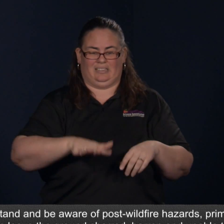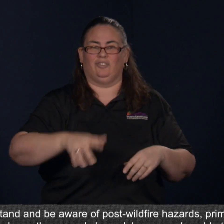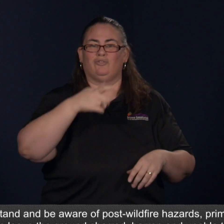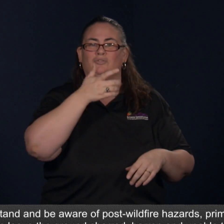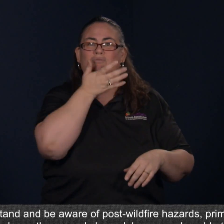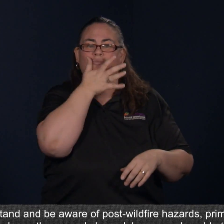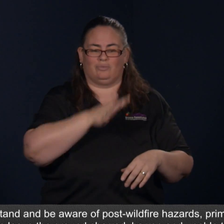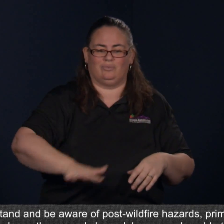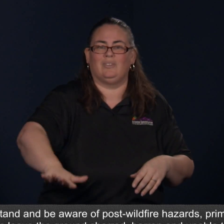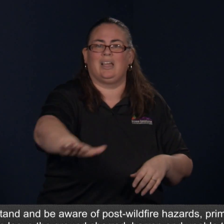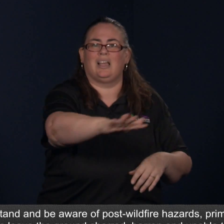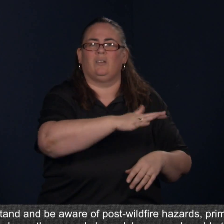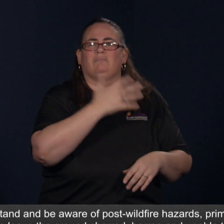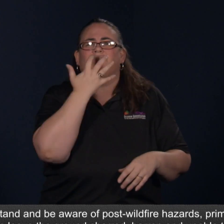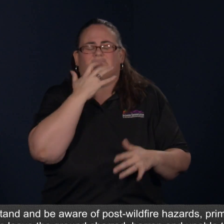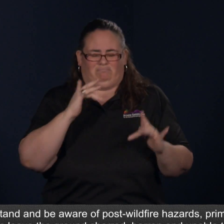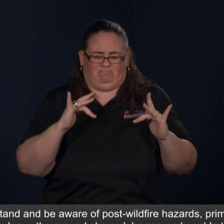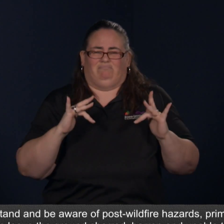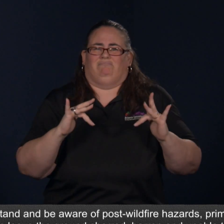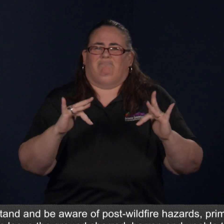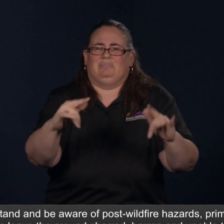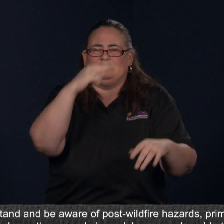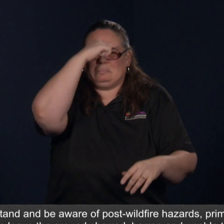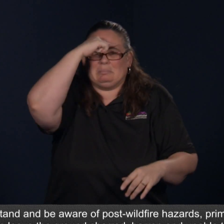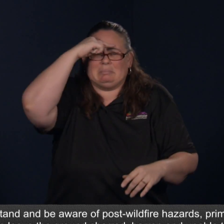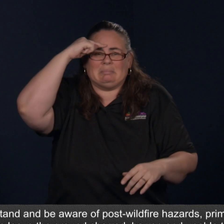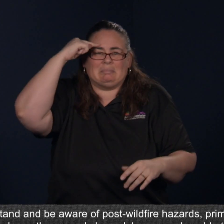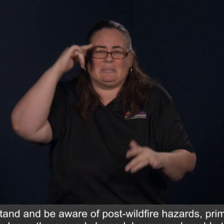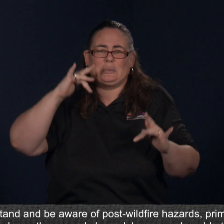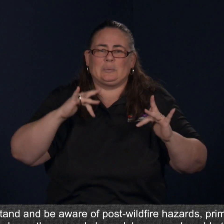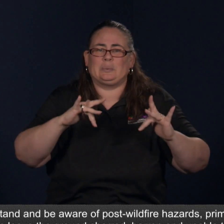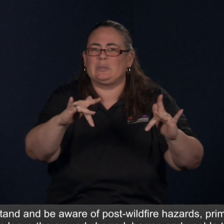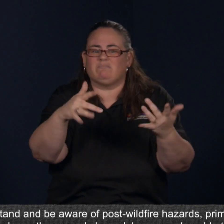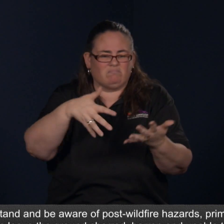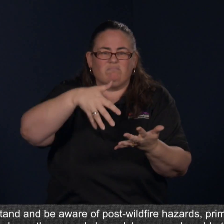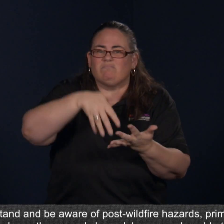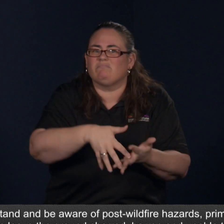Wildfires leave the ground charred, barren, and unable to absorb water.